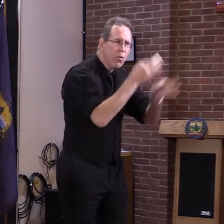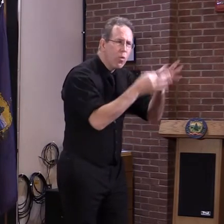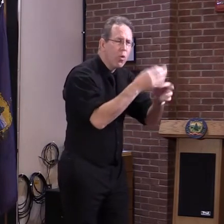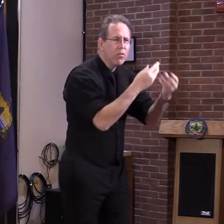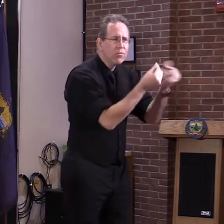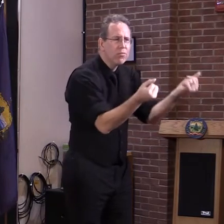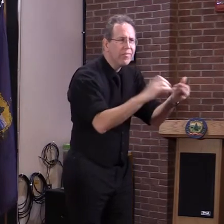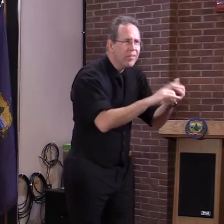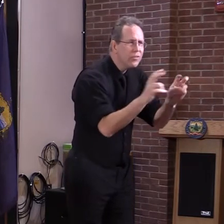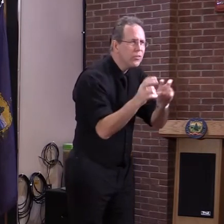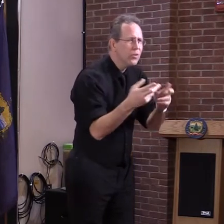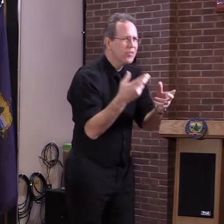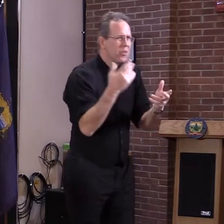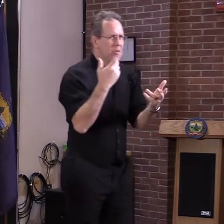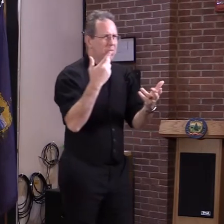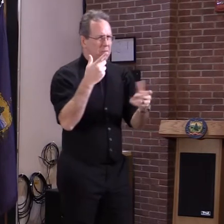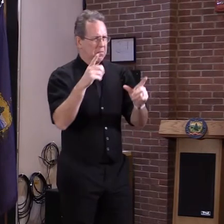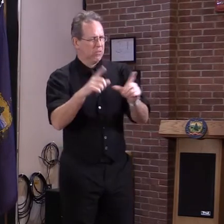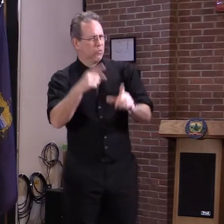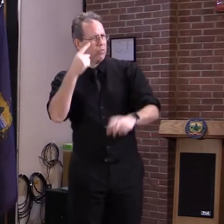not sure